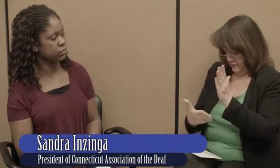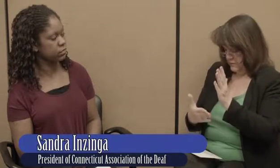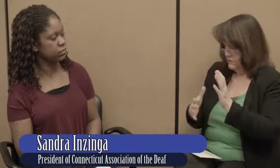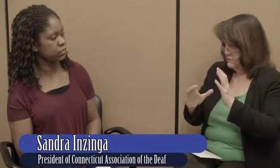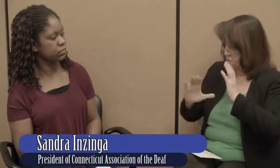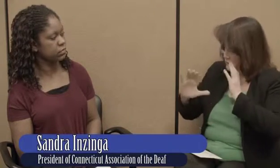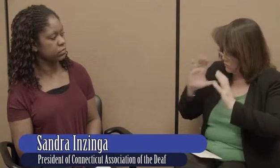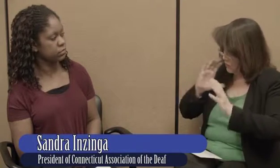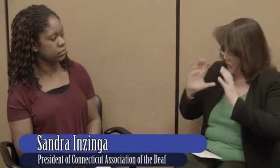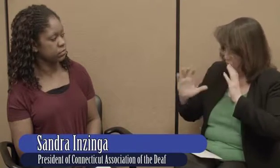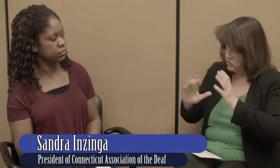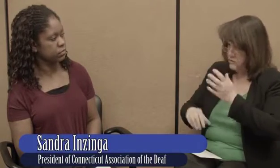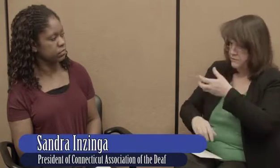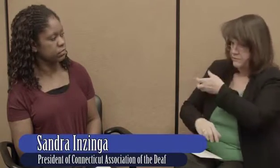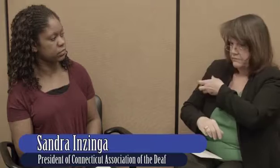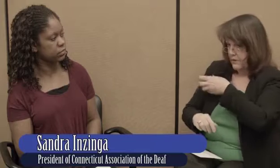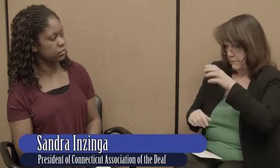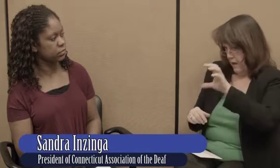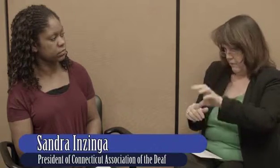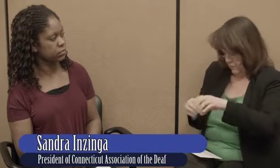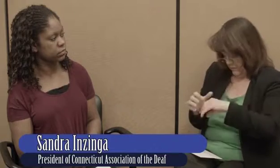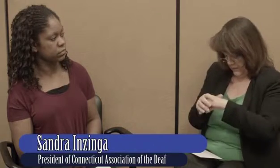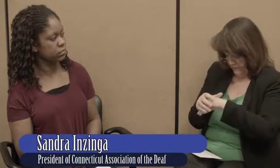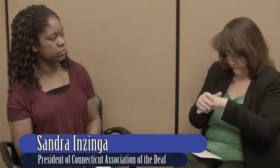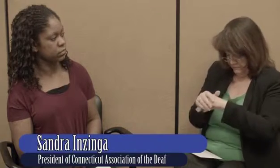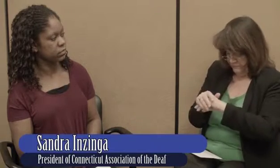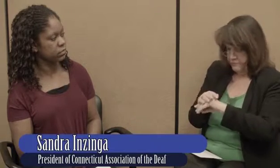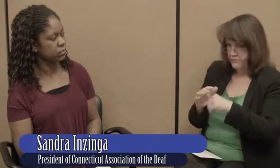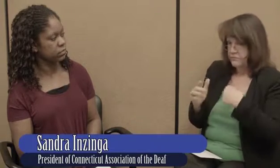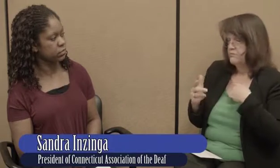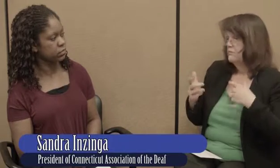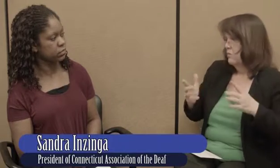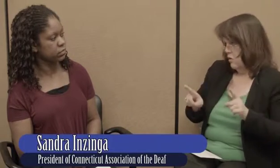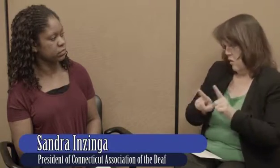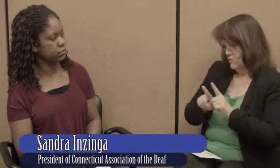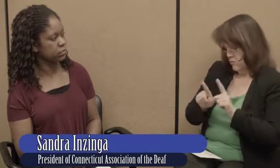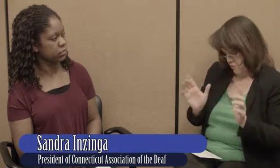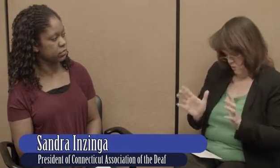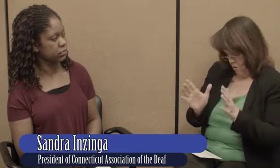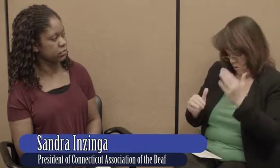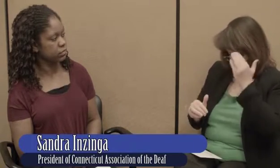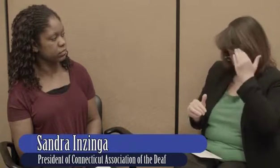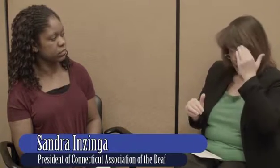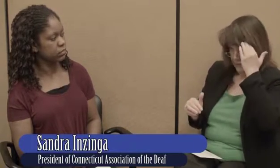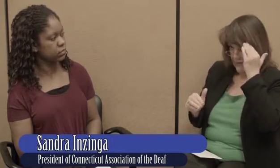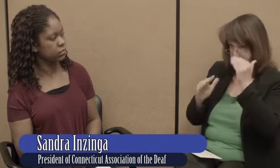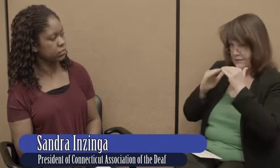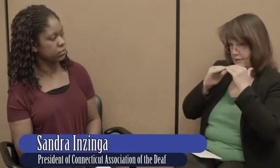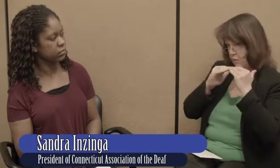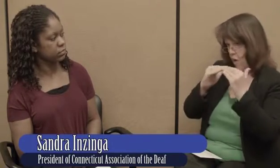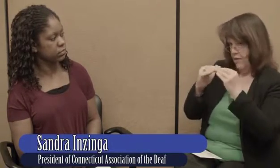and civil rights, and communication empowerment. We also promote awareness